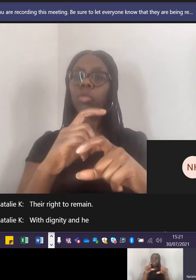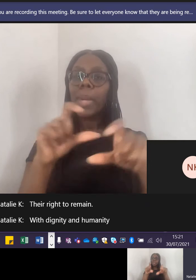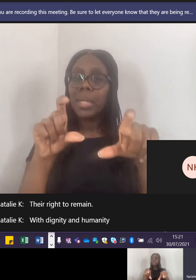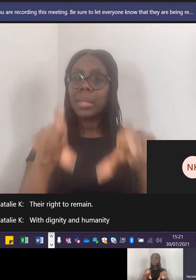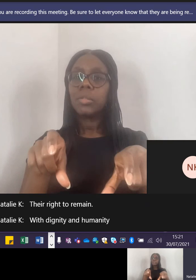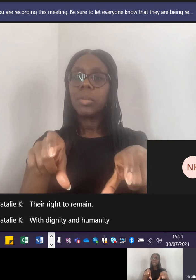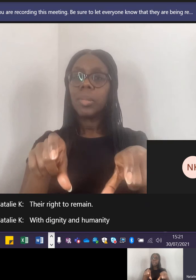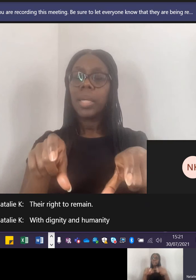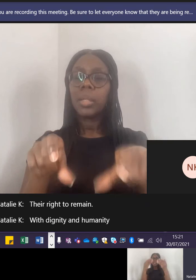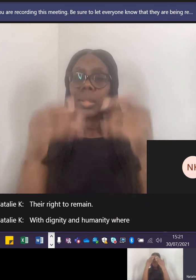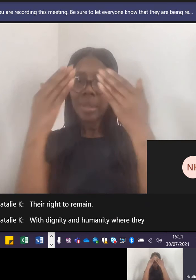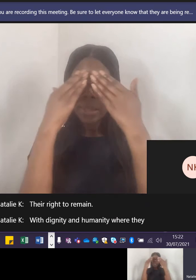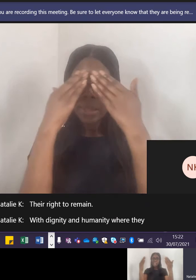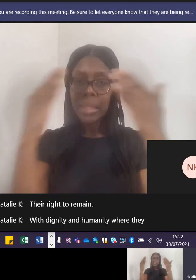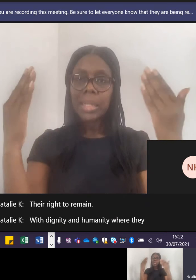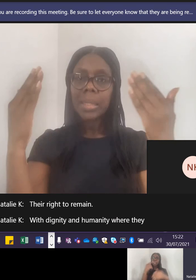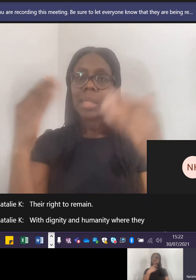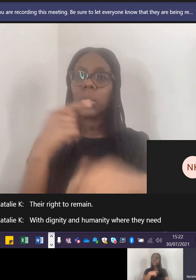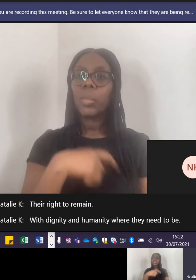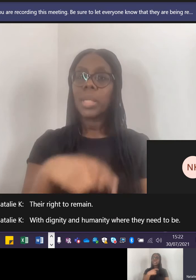humanity where they need to be.